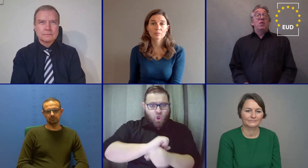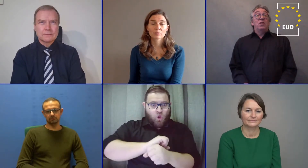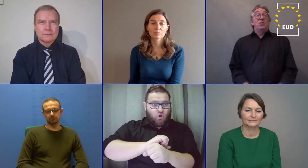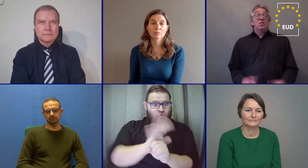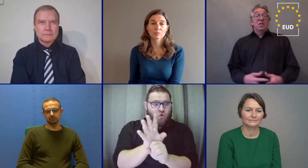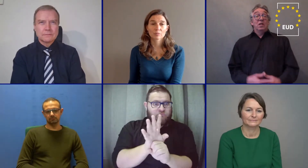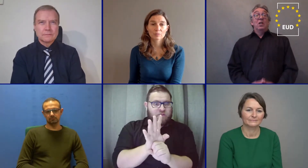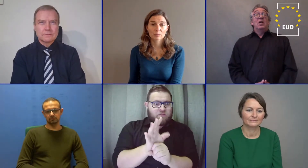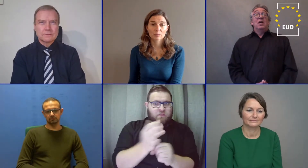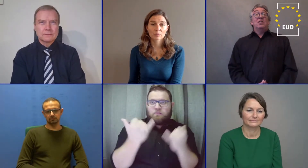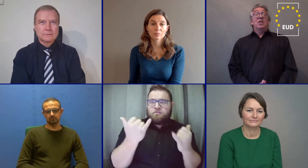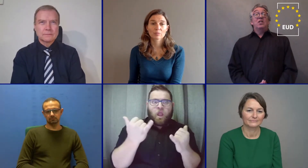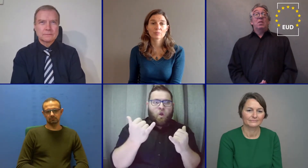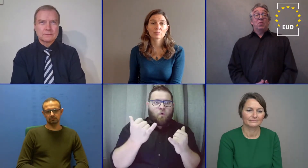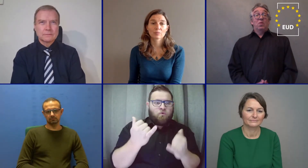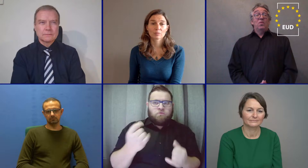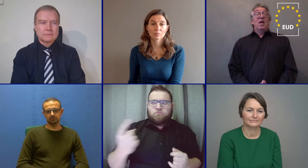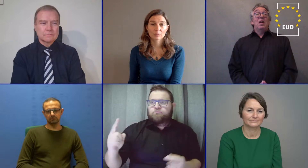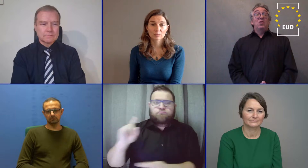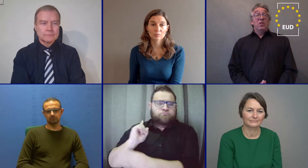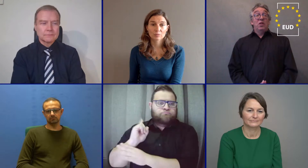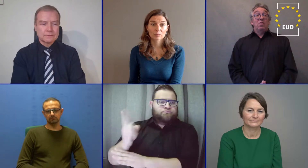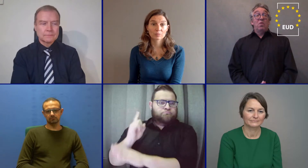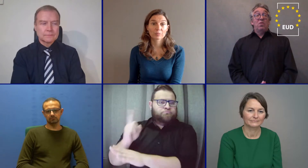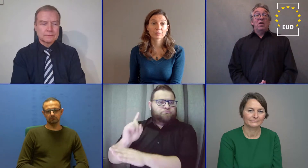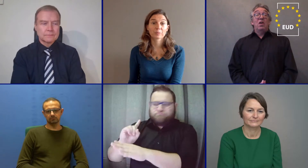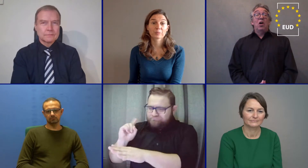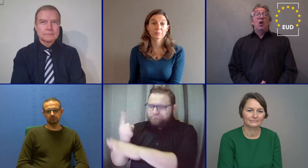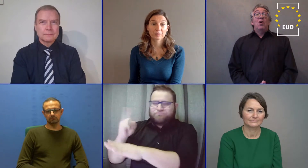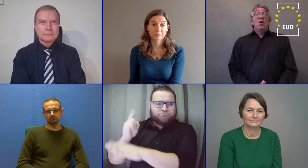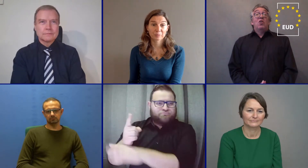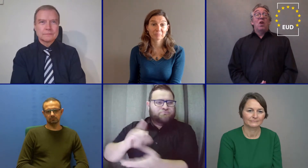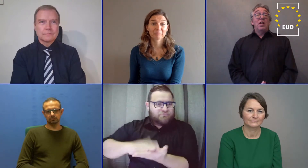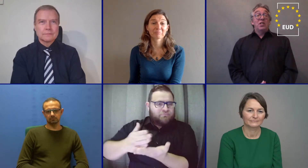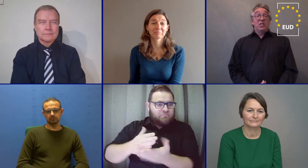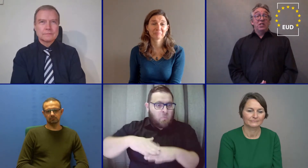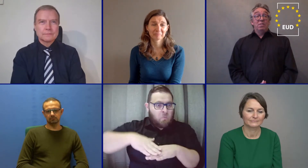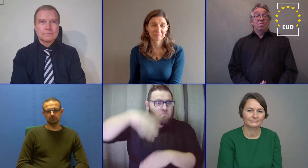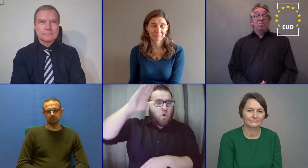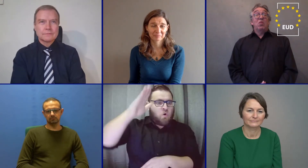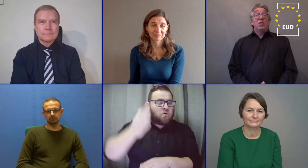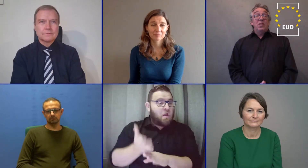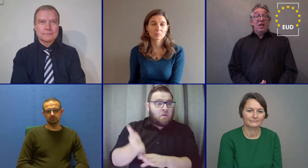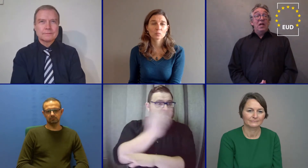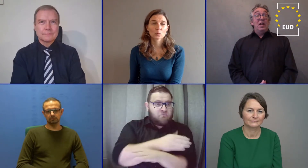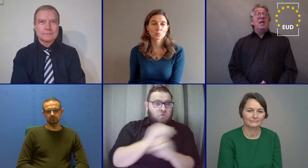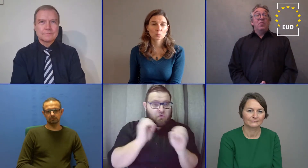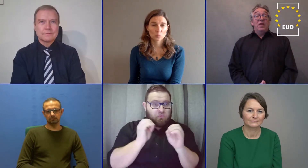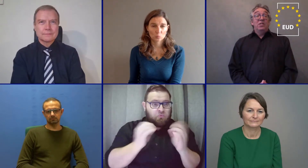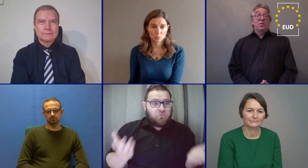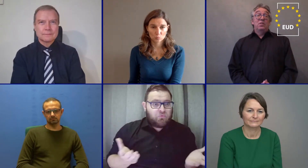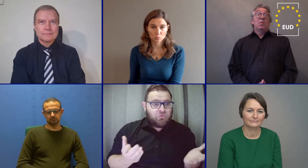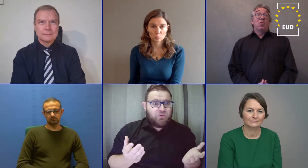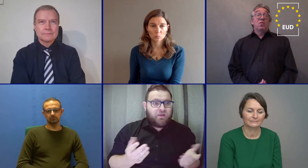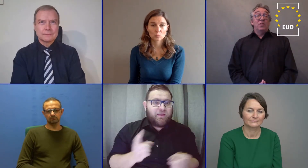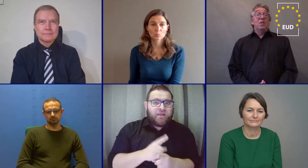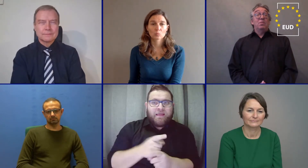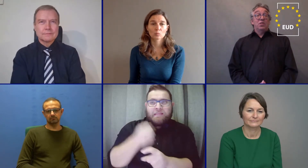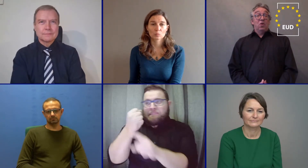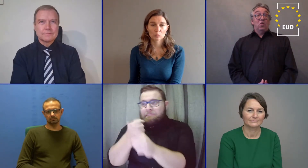question. As an example, now during the Corona crisis, we see an increased number of interpreters on